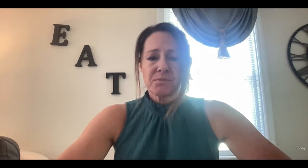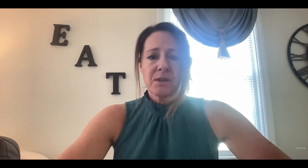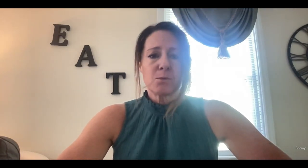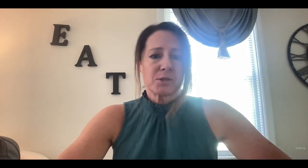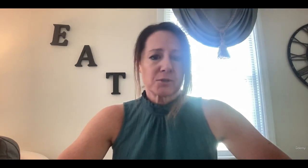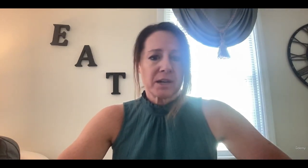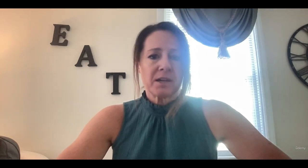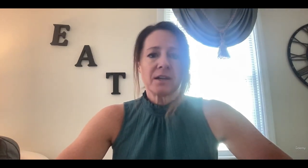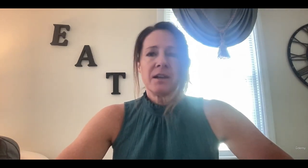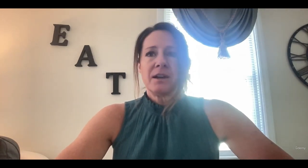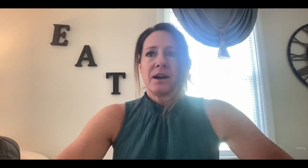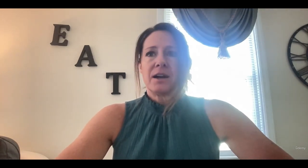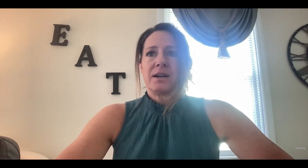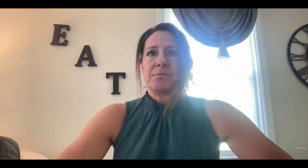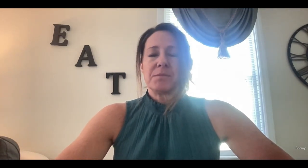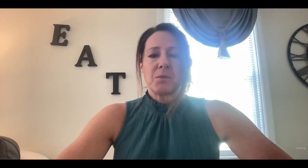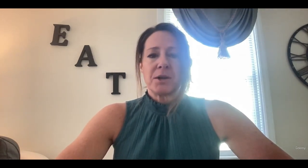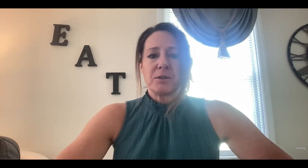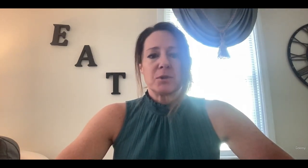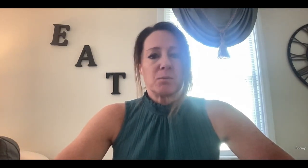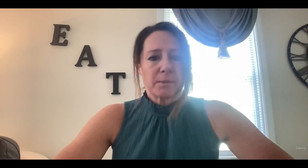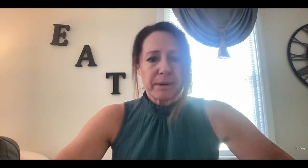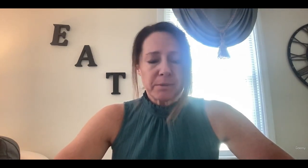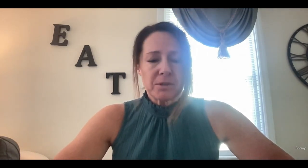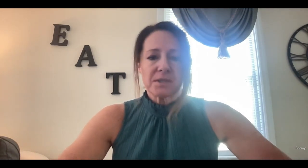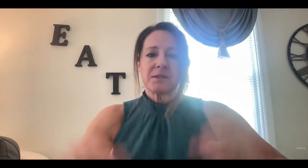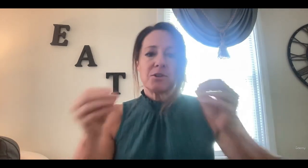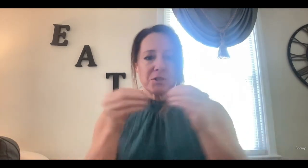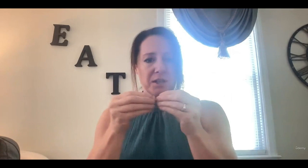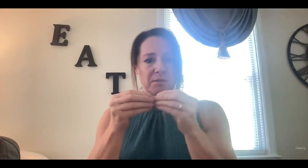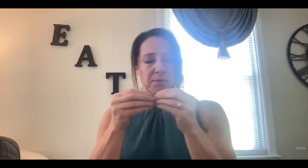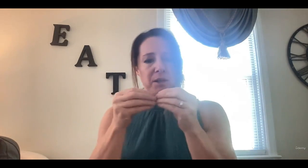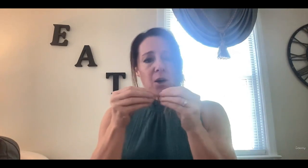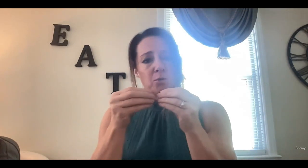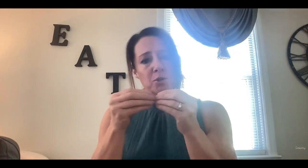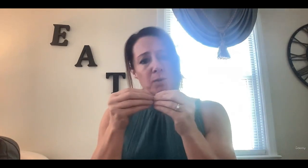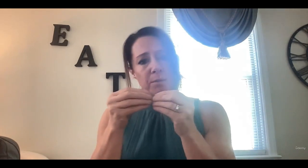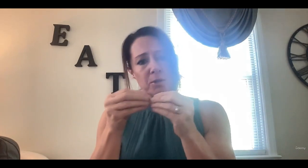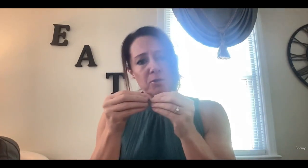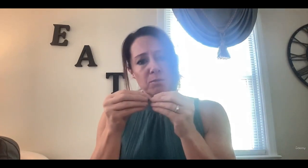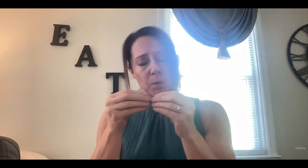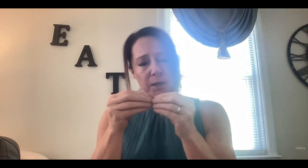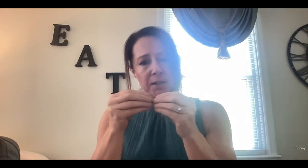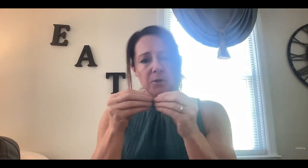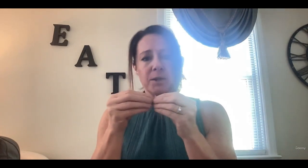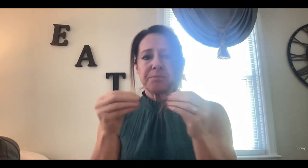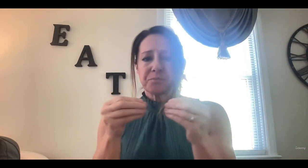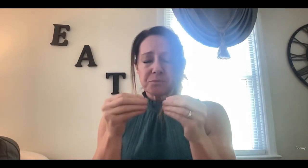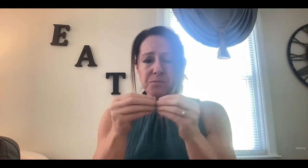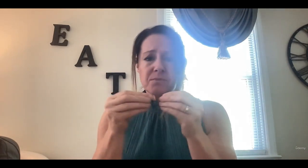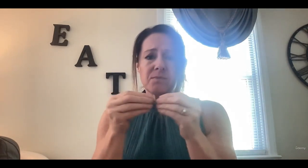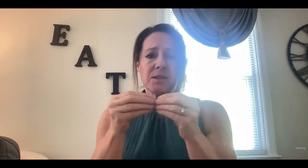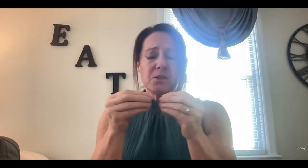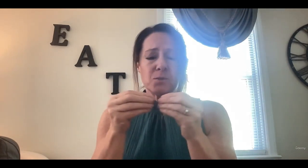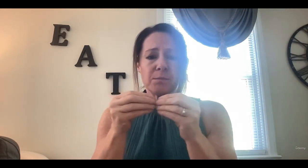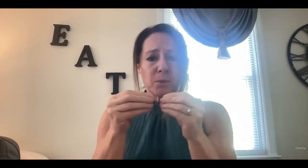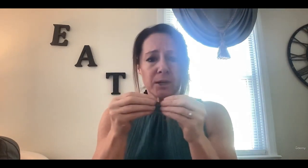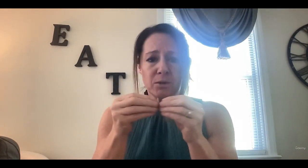more drink, they want you to blow more bubbles, you're just going to be like, oh, did you want me to do more? Or did you want more